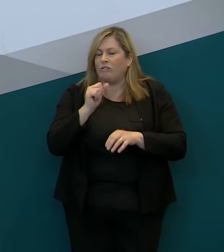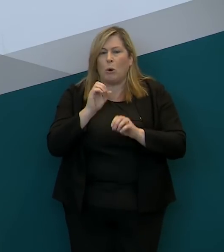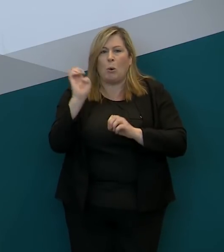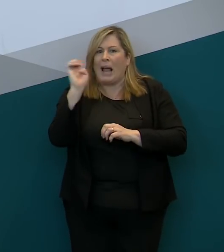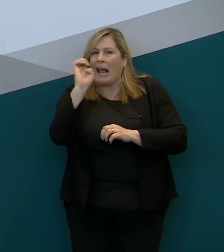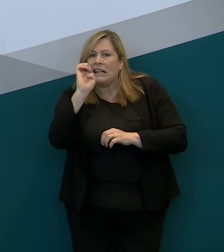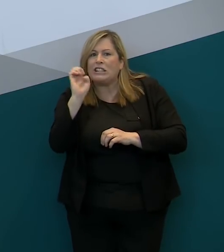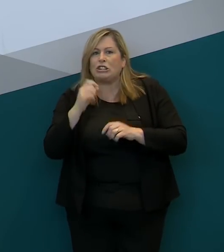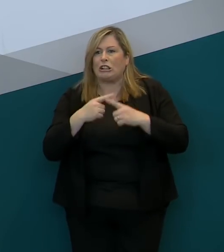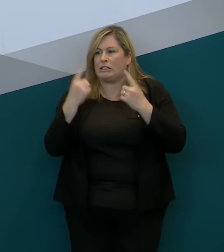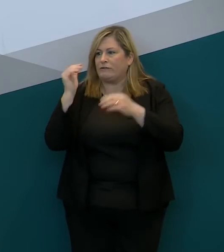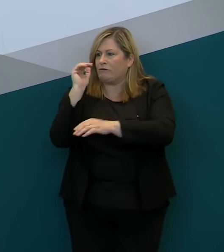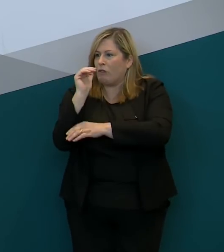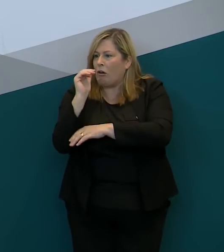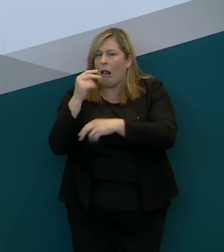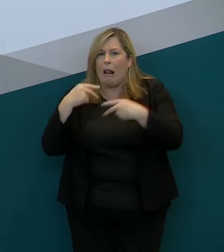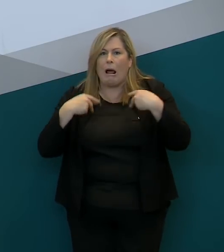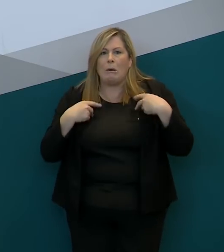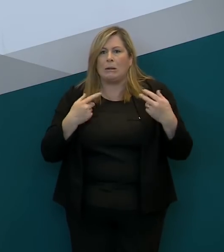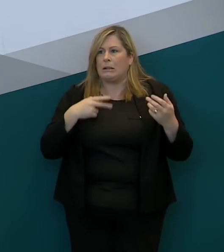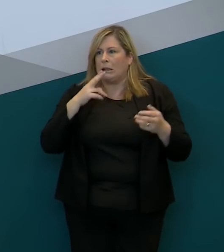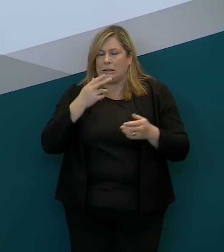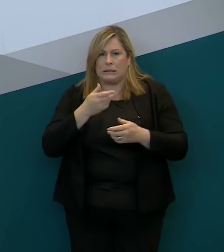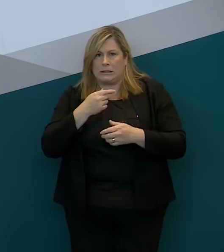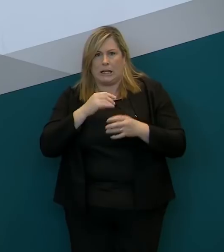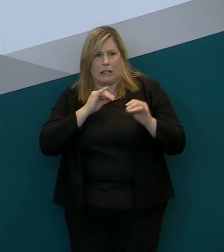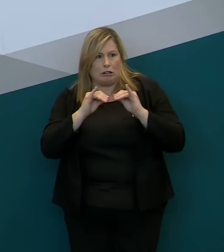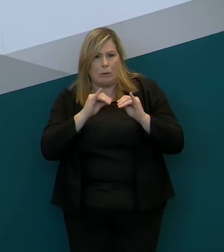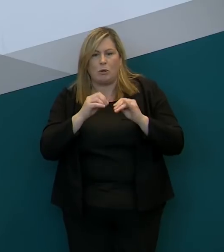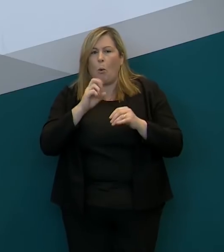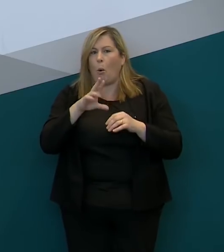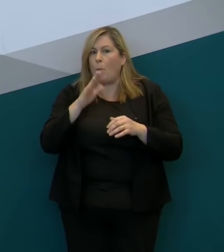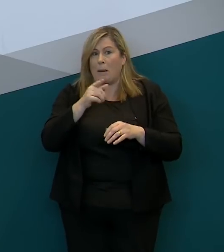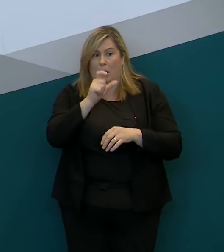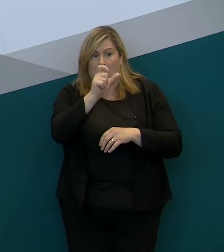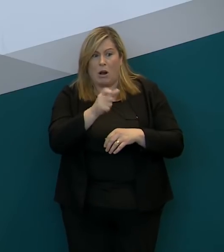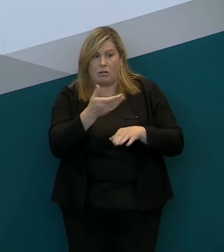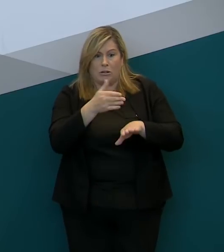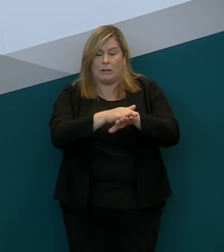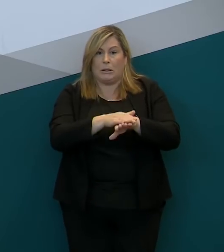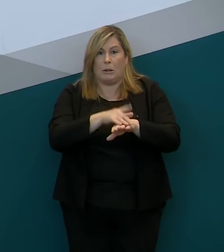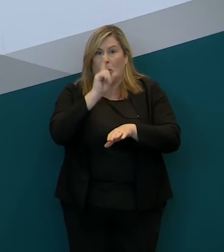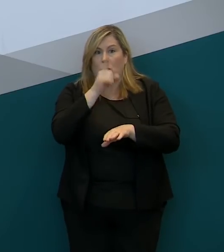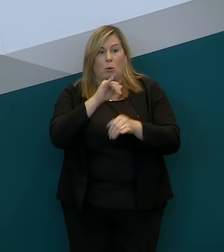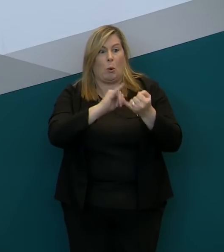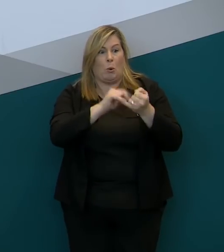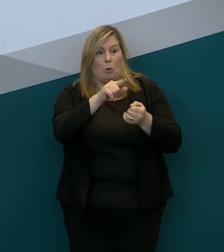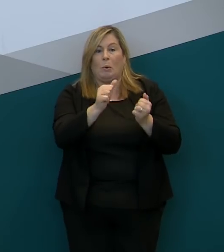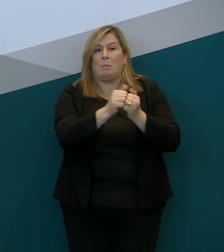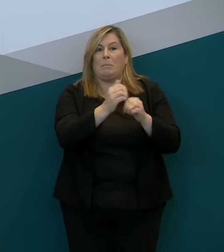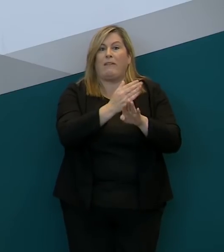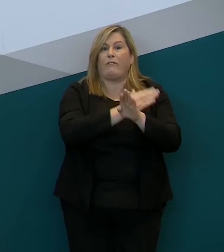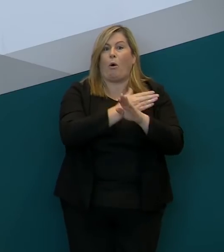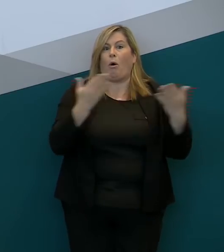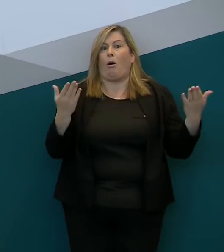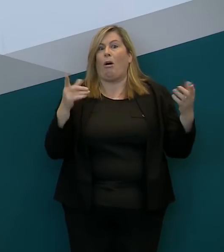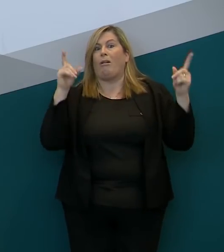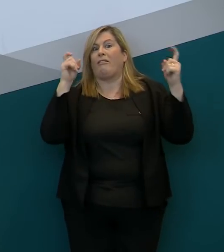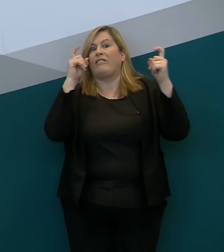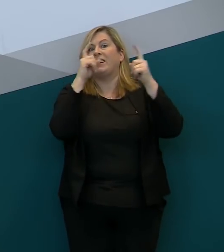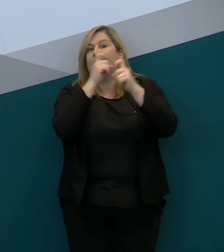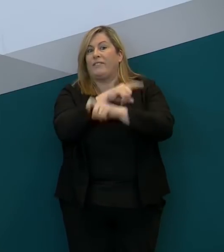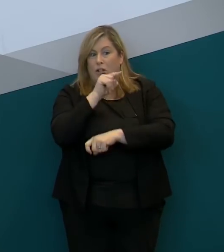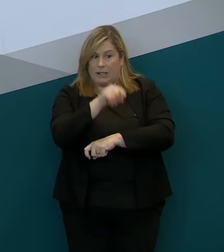with communication difficulties, and so on, or even somebody who may have passed away. And these are more complex contact tracing exercises which are carried out by the public